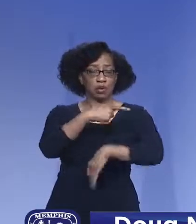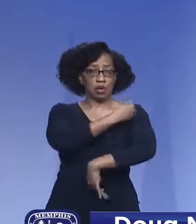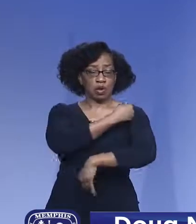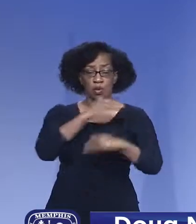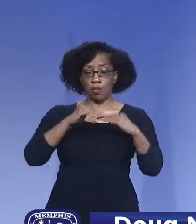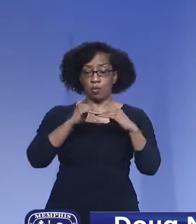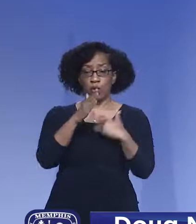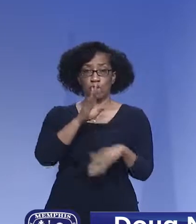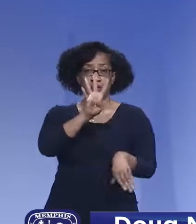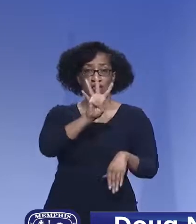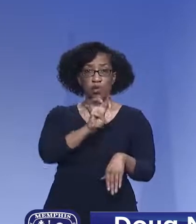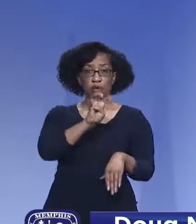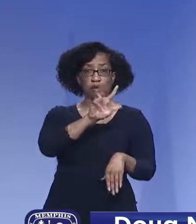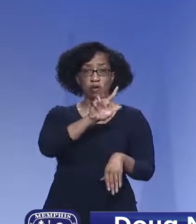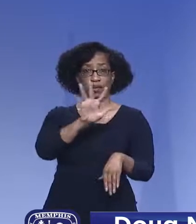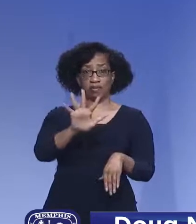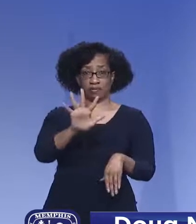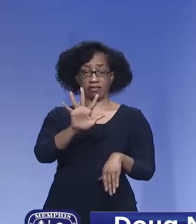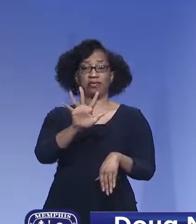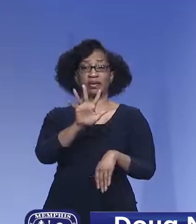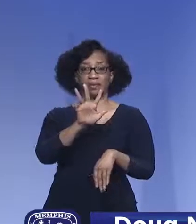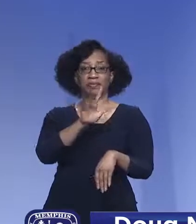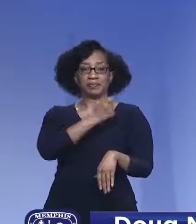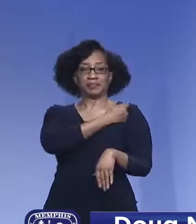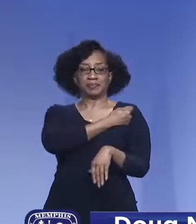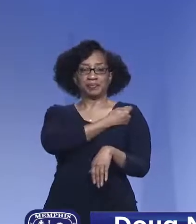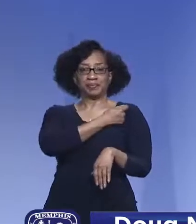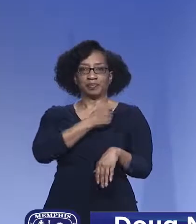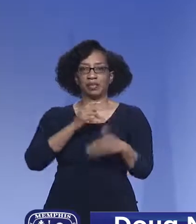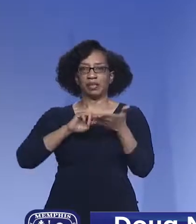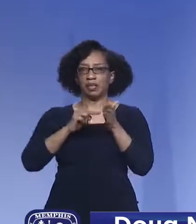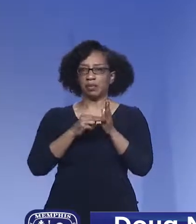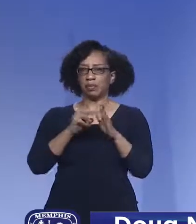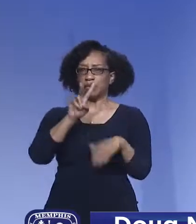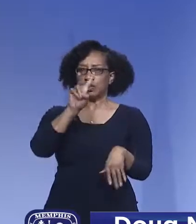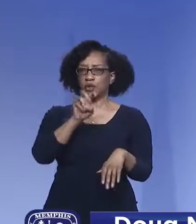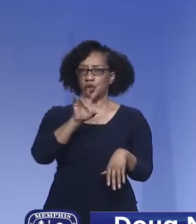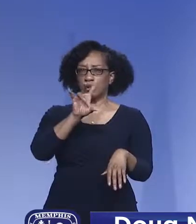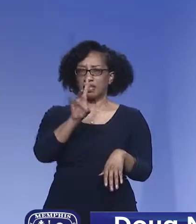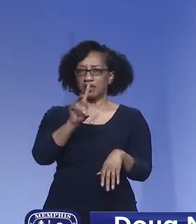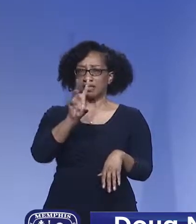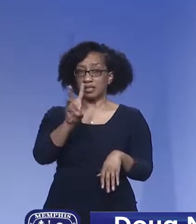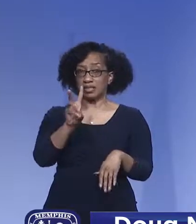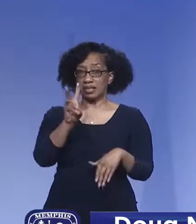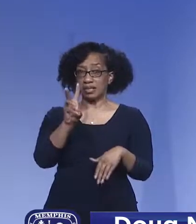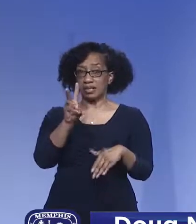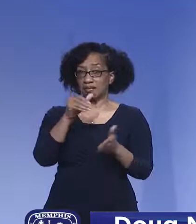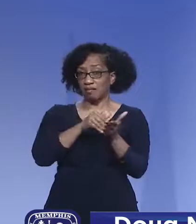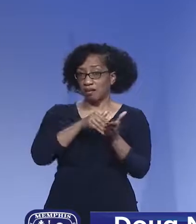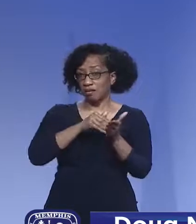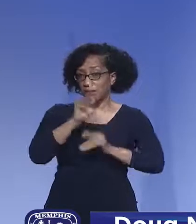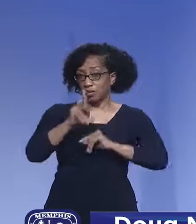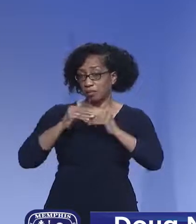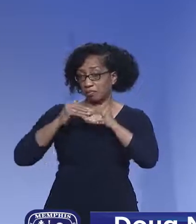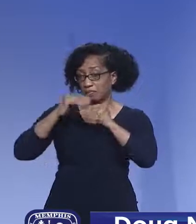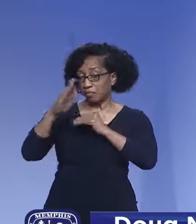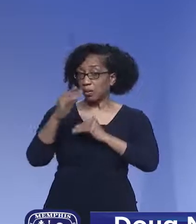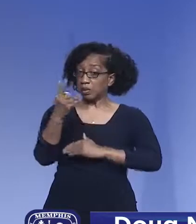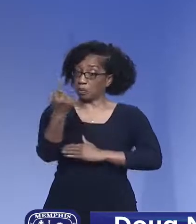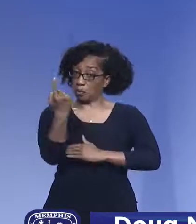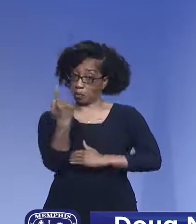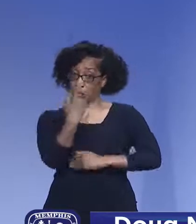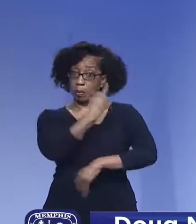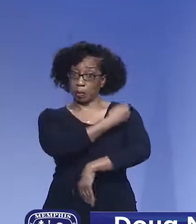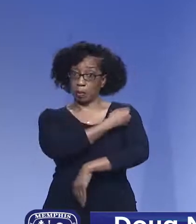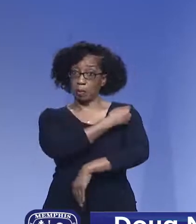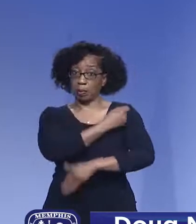than 435,000 vaccines. That means 276,000 plus people have received at least one dose of vaccine